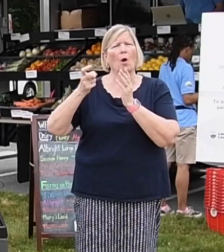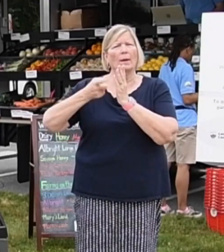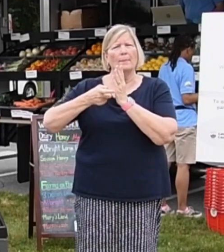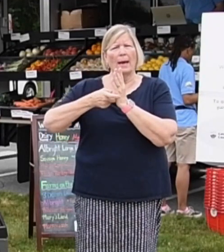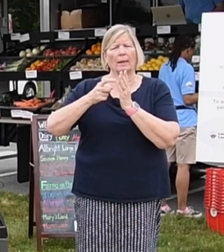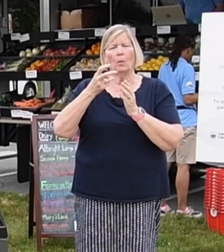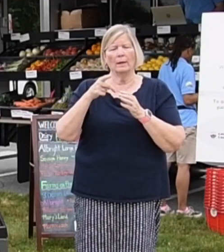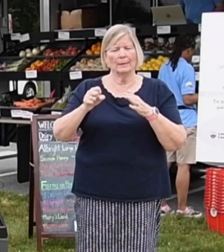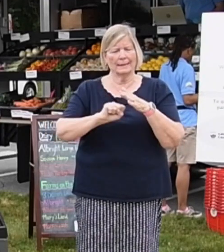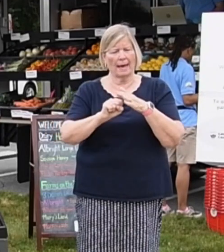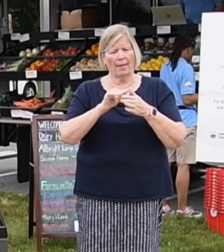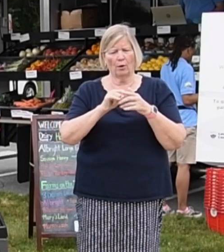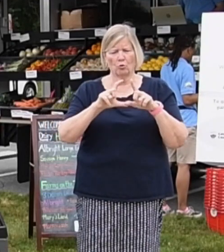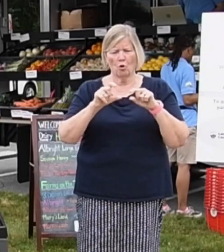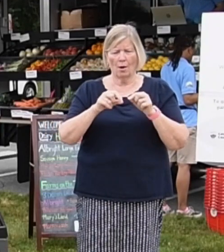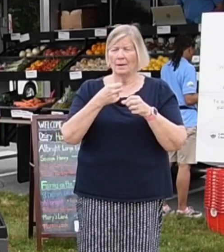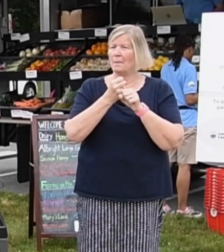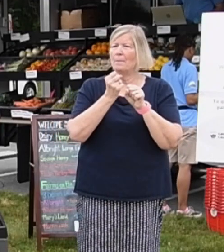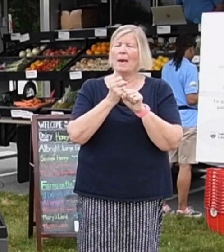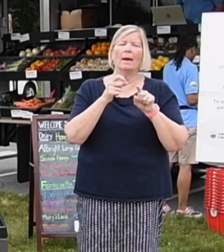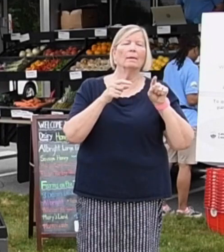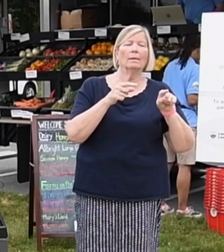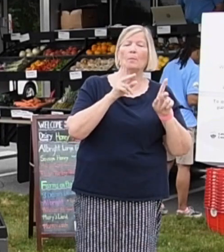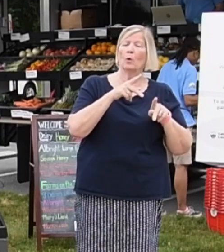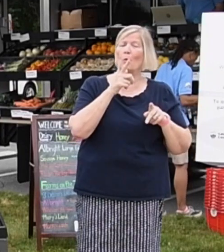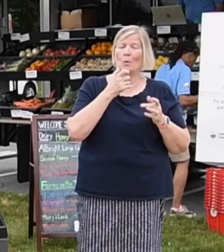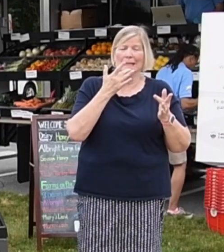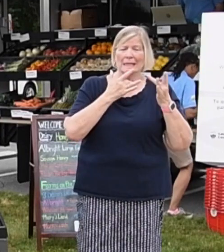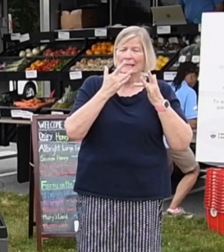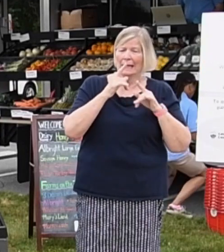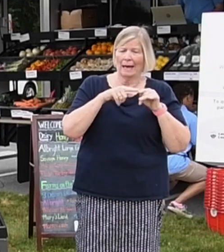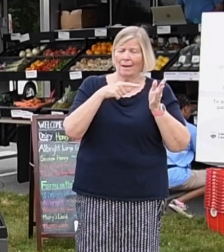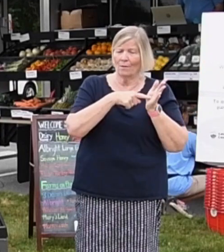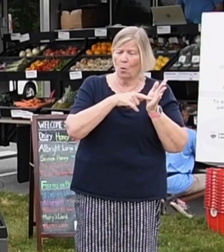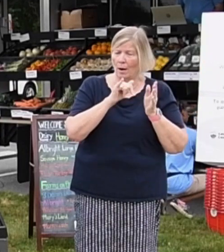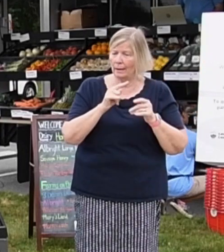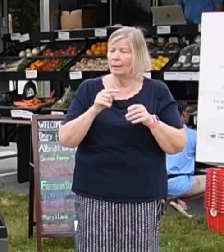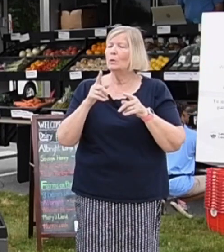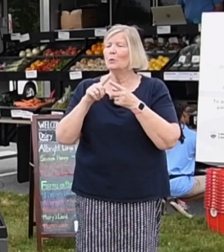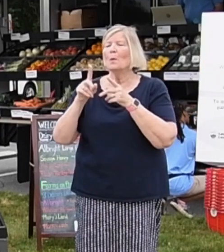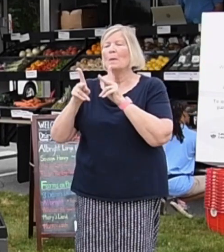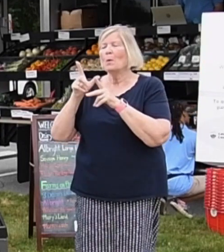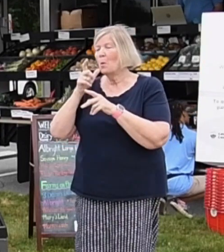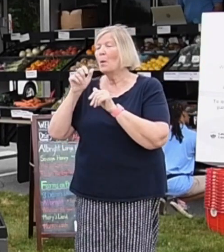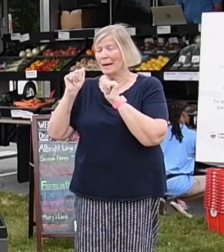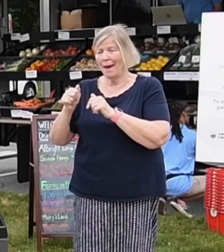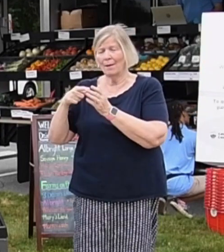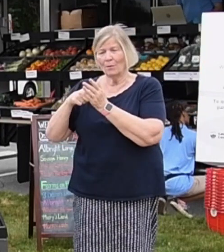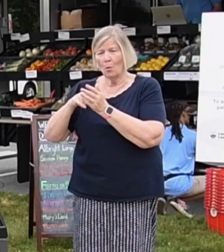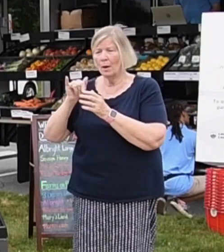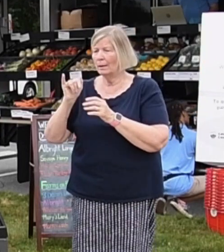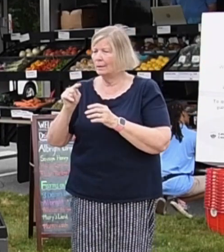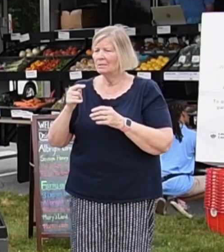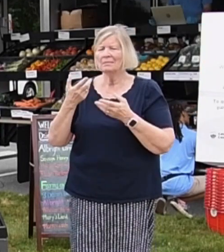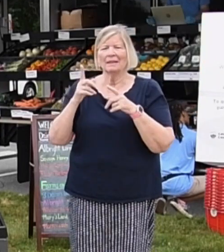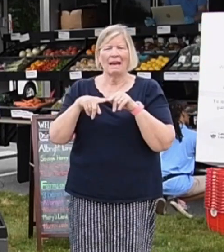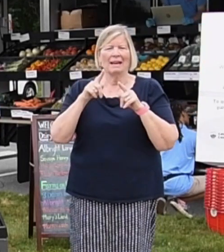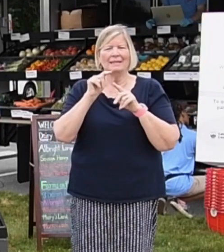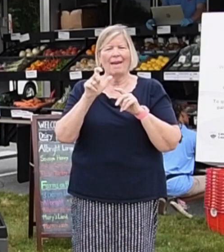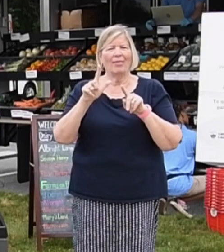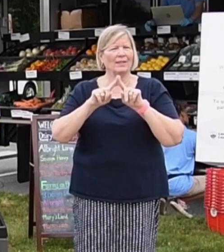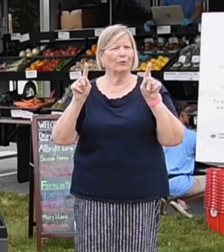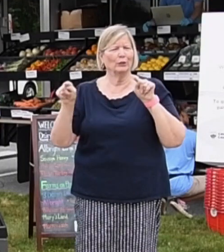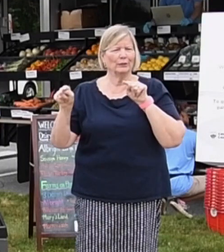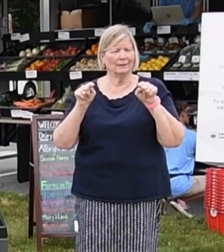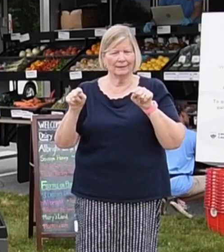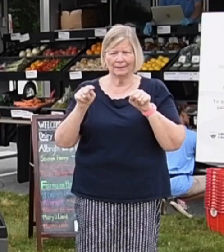makes subsidized customers indistinguishable from other shoppers, affording everyone the dignity they deserve. To